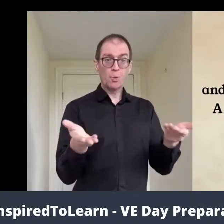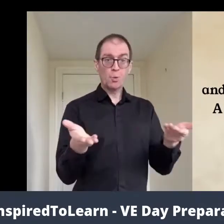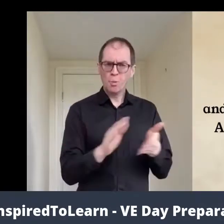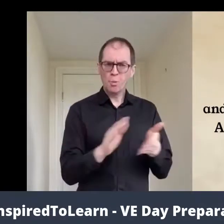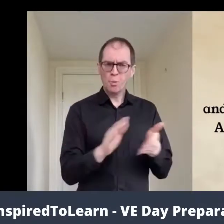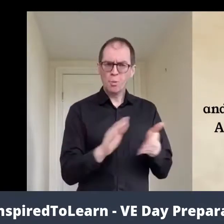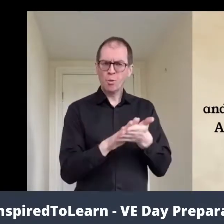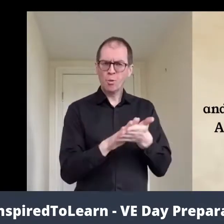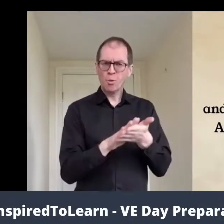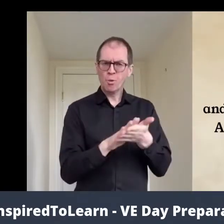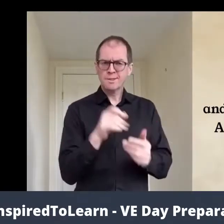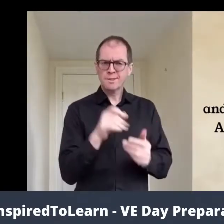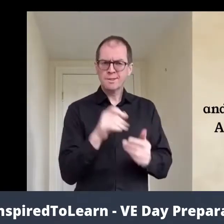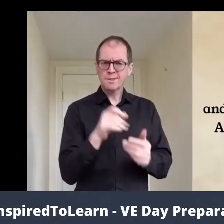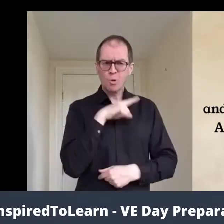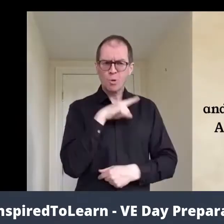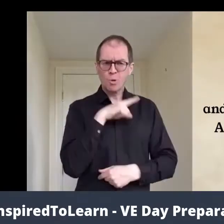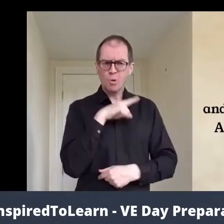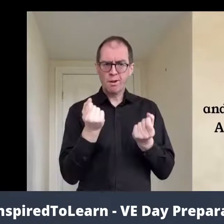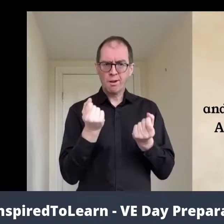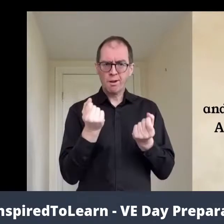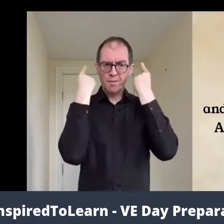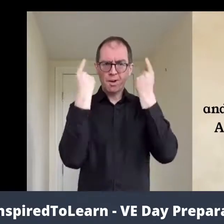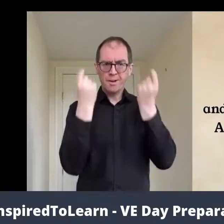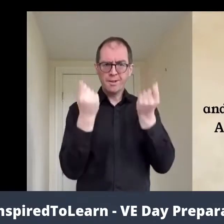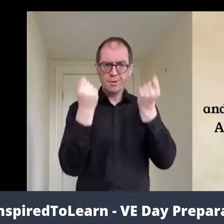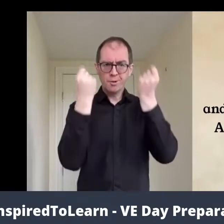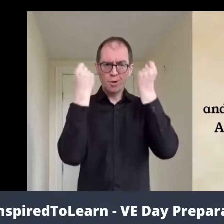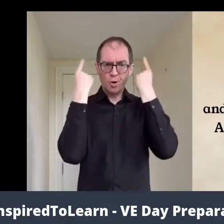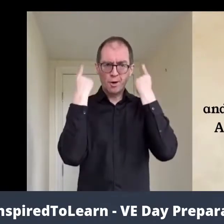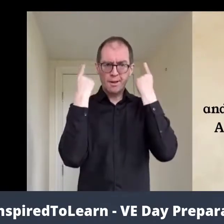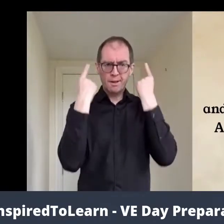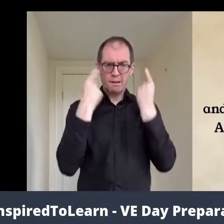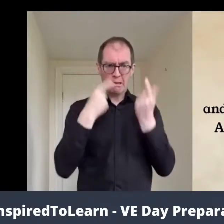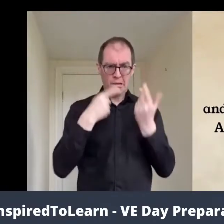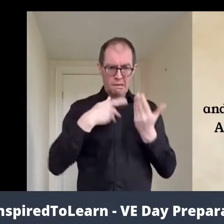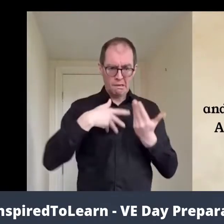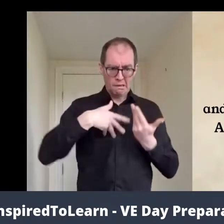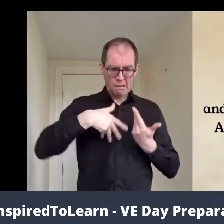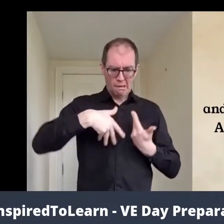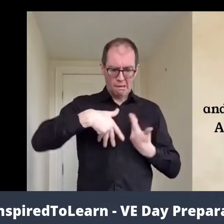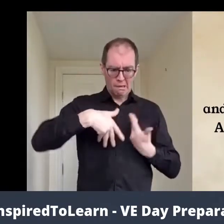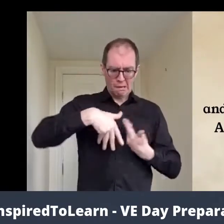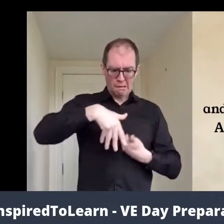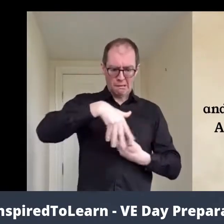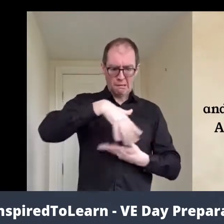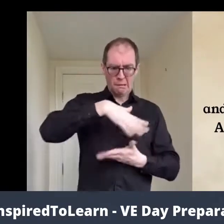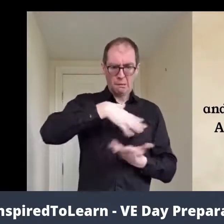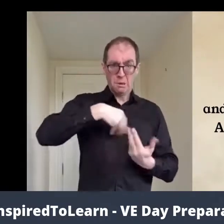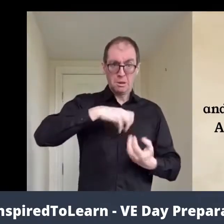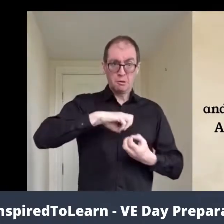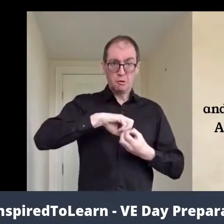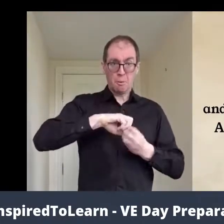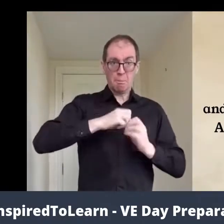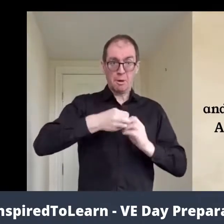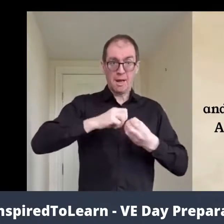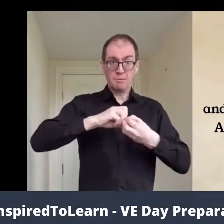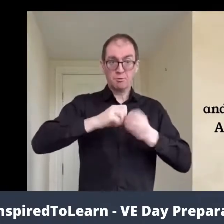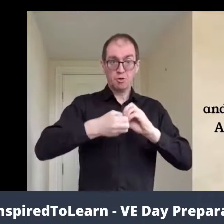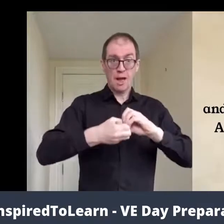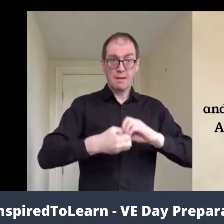you? If the words sound queer and funny to your ear, a little bit jumbled and